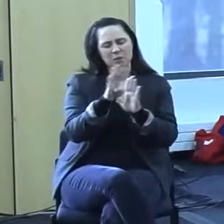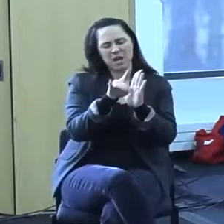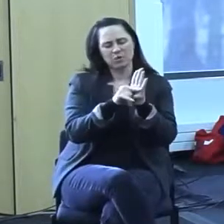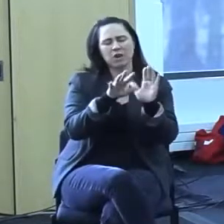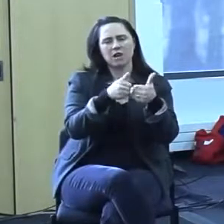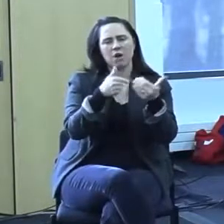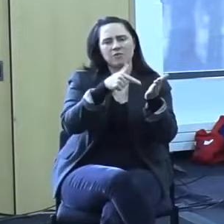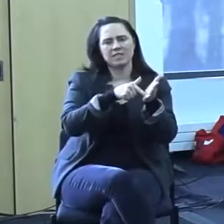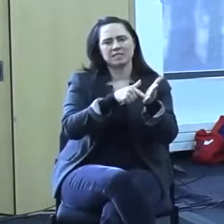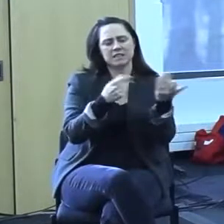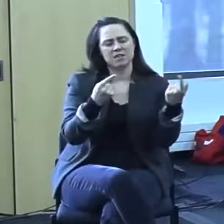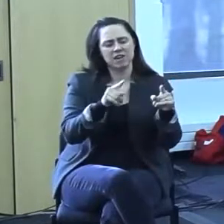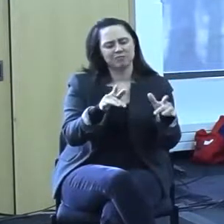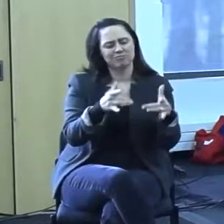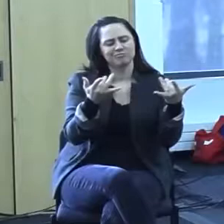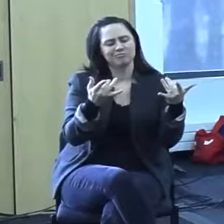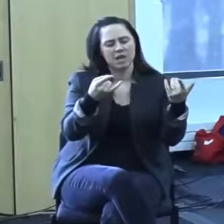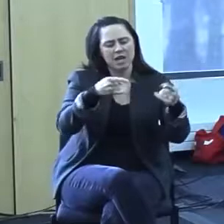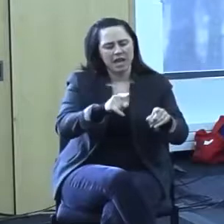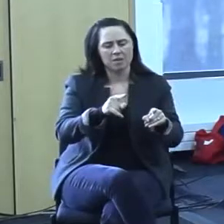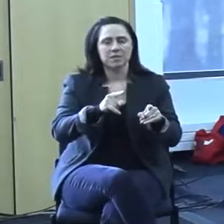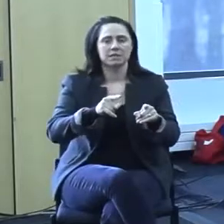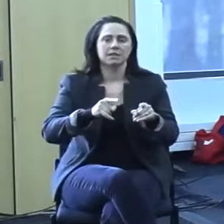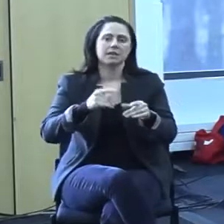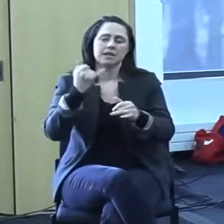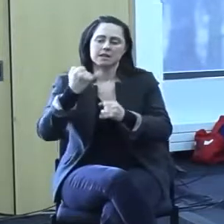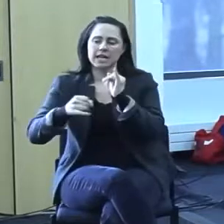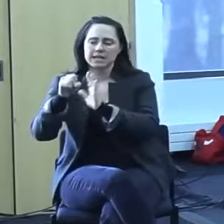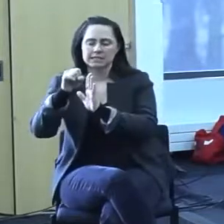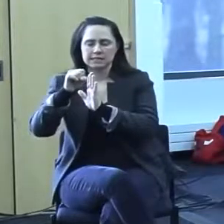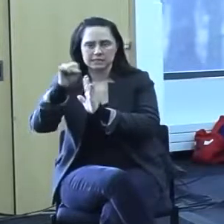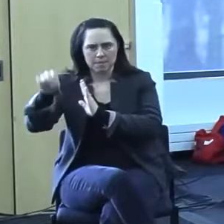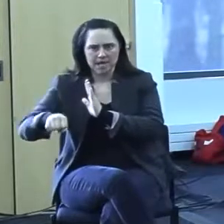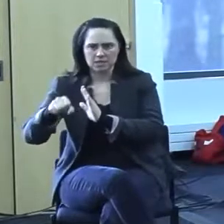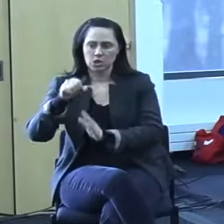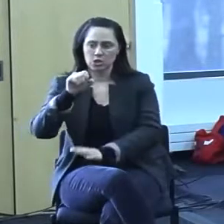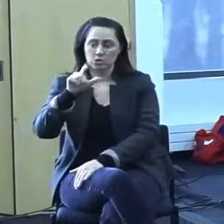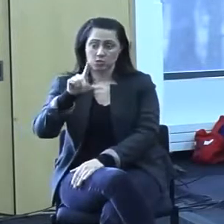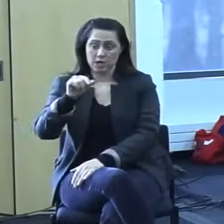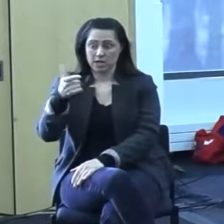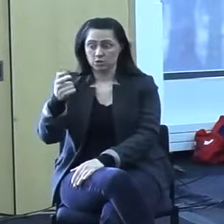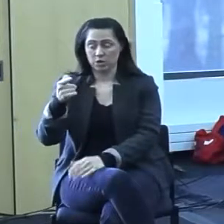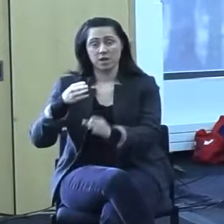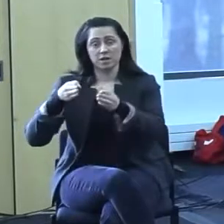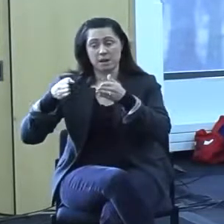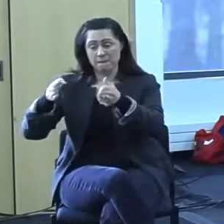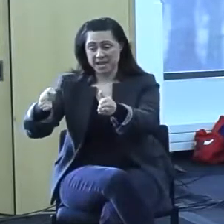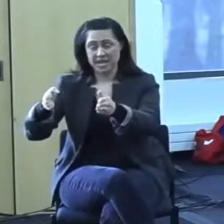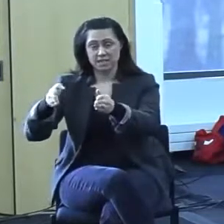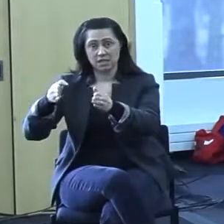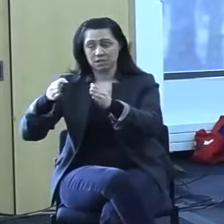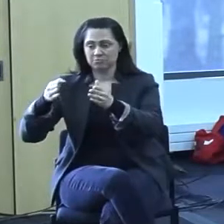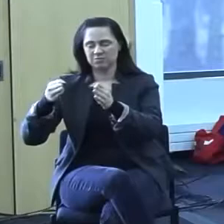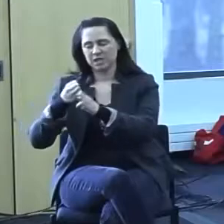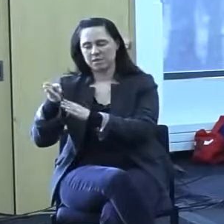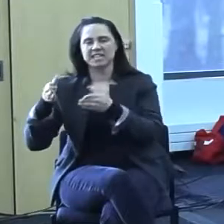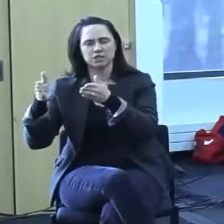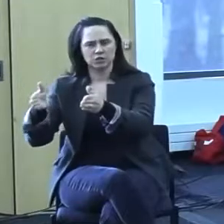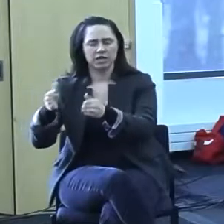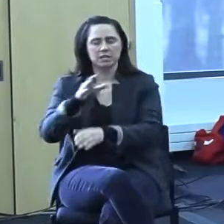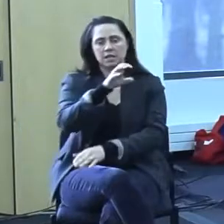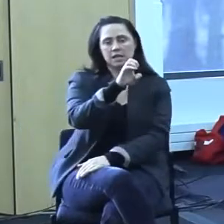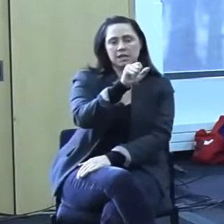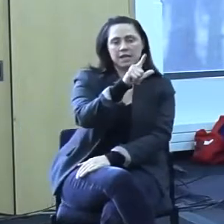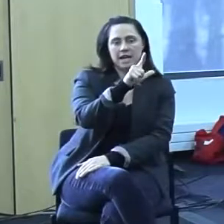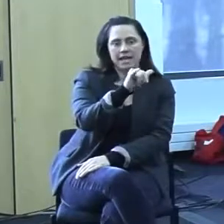event happened. So it all perspired last semester in 2021's Main Street when Esley approached my table